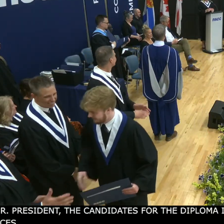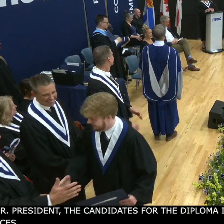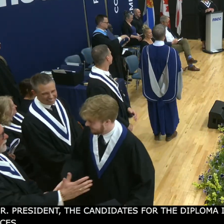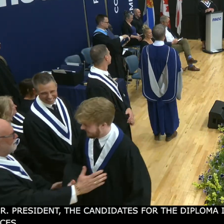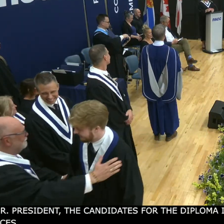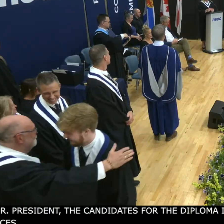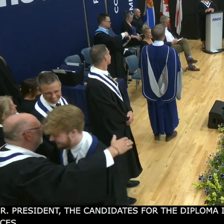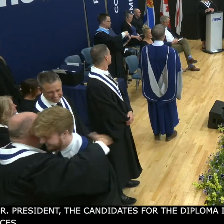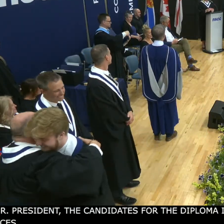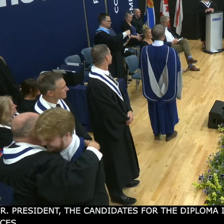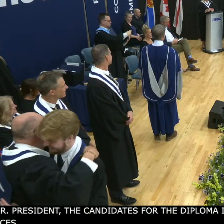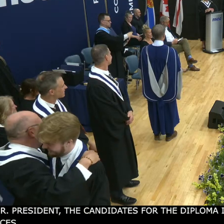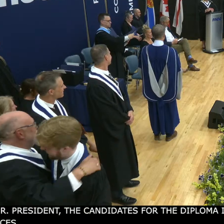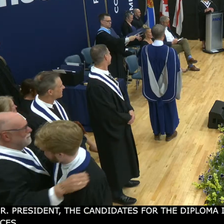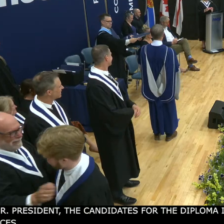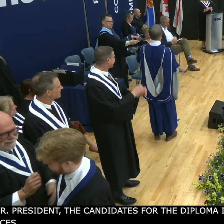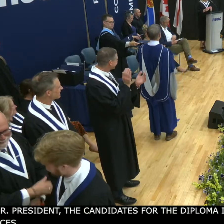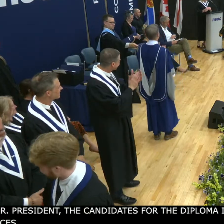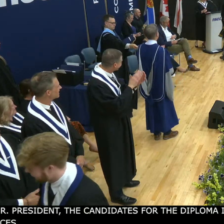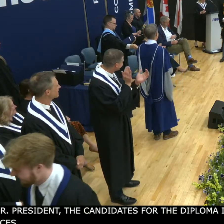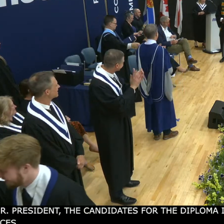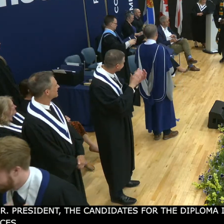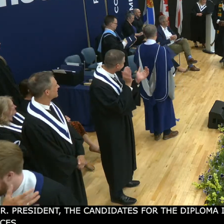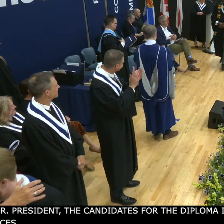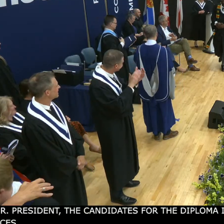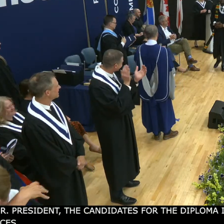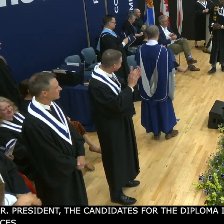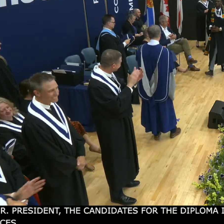Olienka Fatimilier.